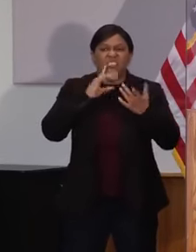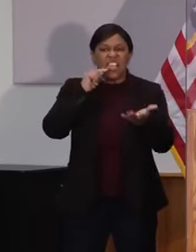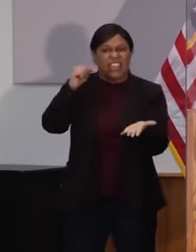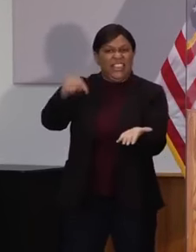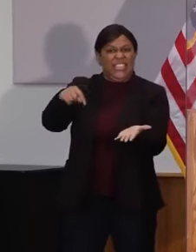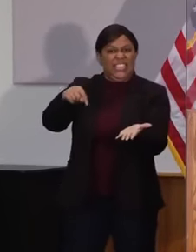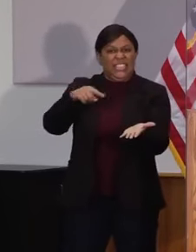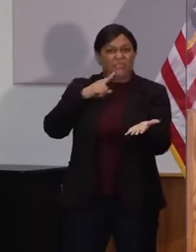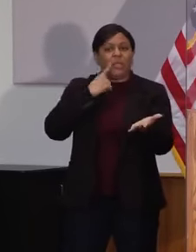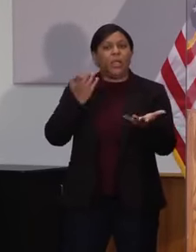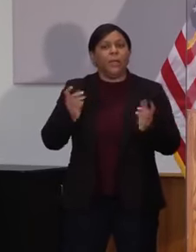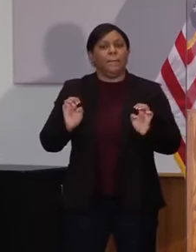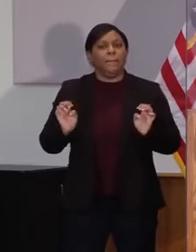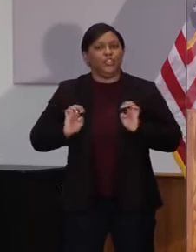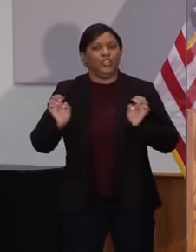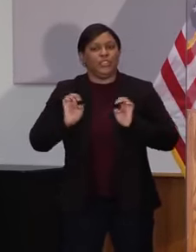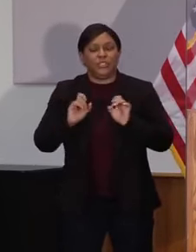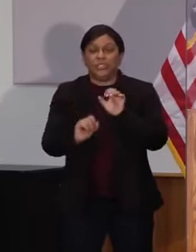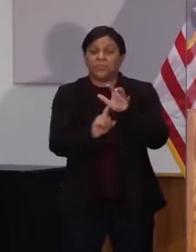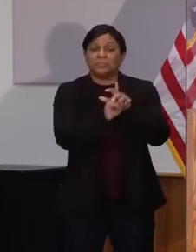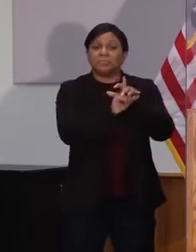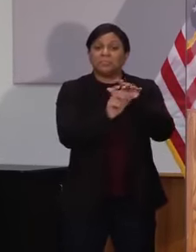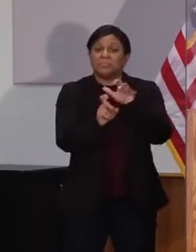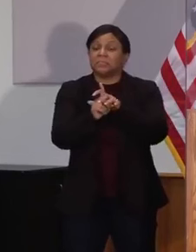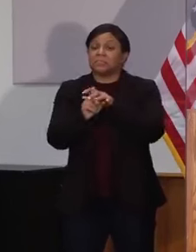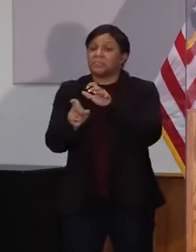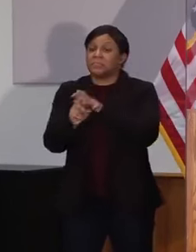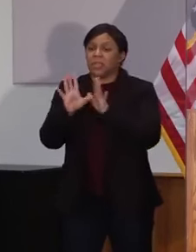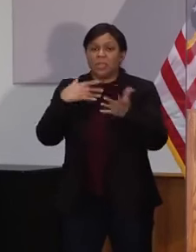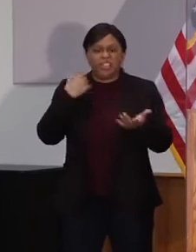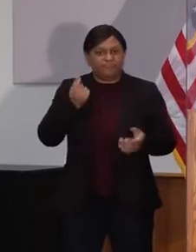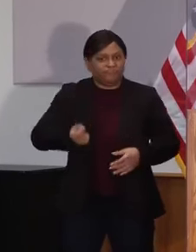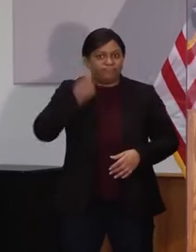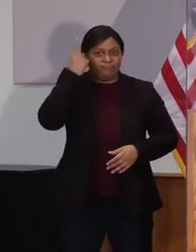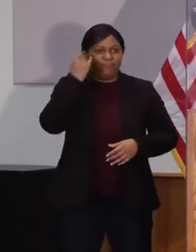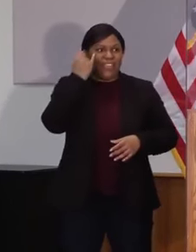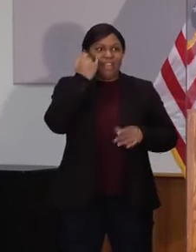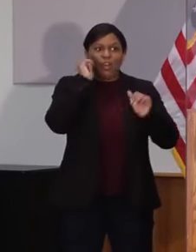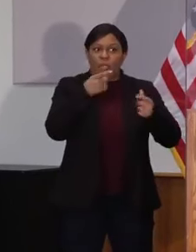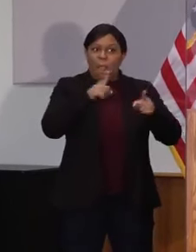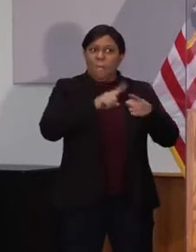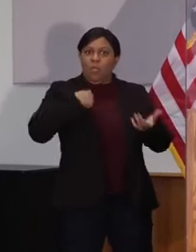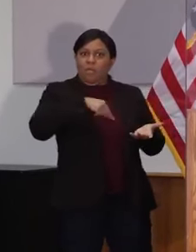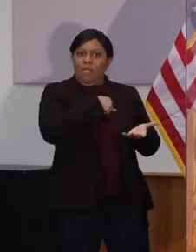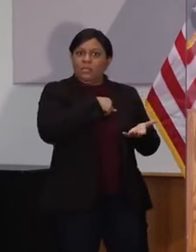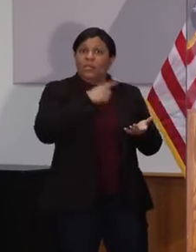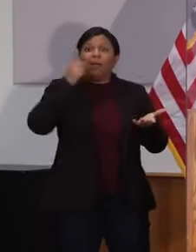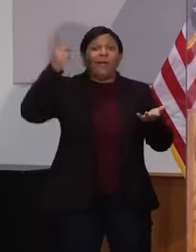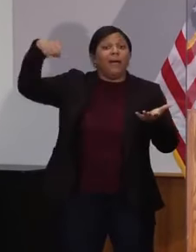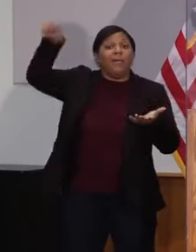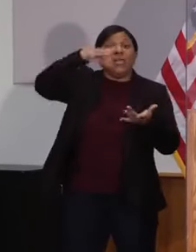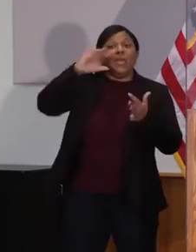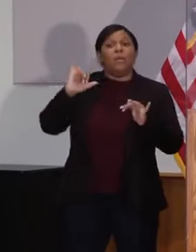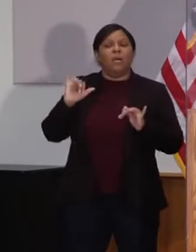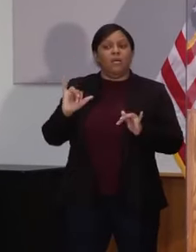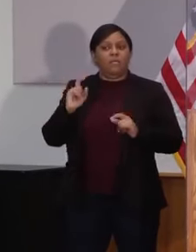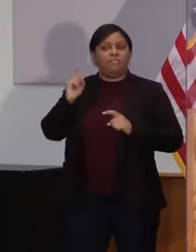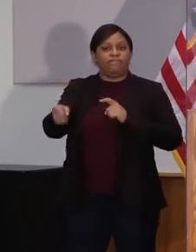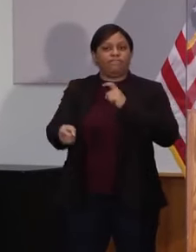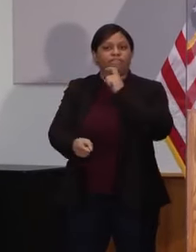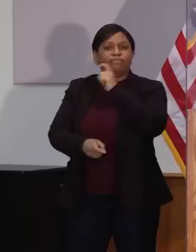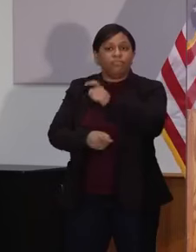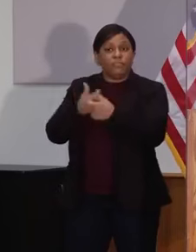first of all, and they are now anteing up. And so we went from, I think at one point we were looking to try and fill hundreds and